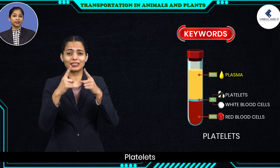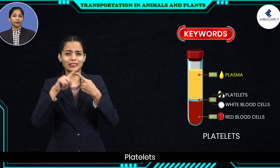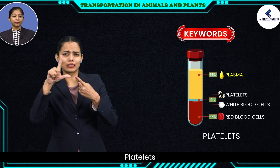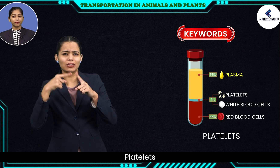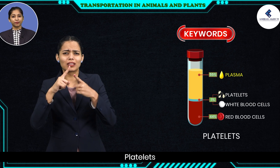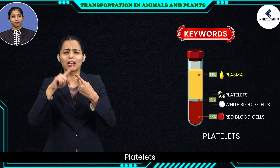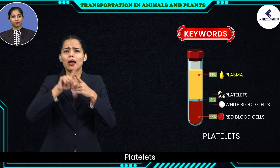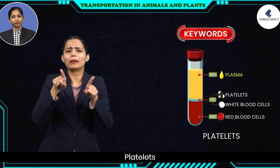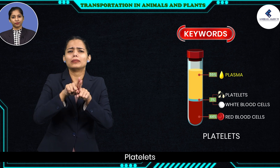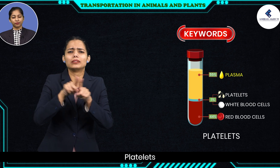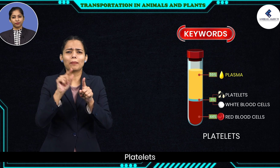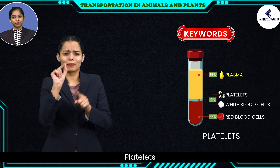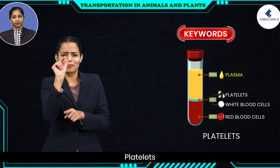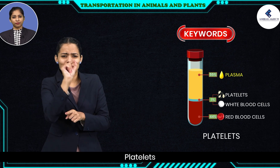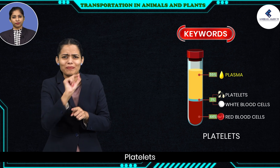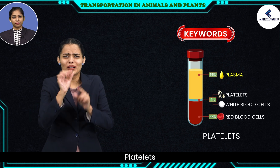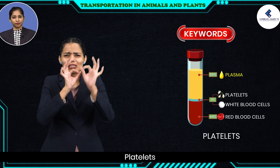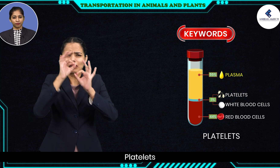platelets,